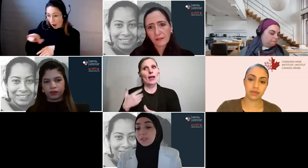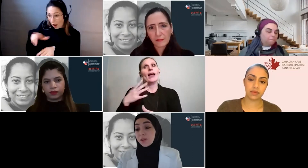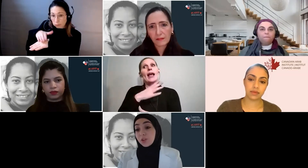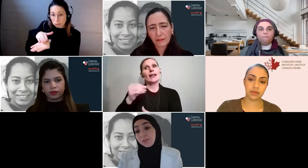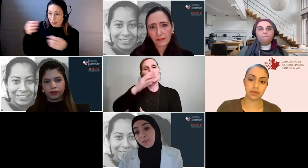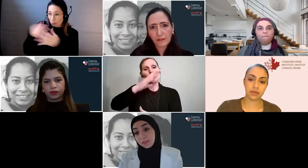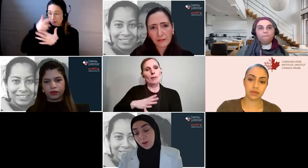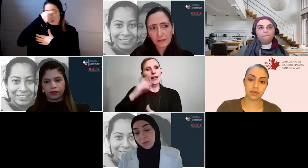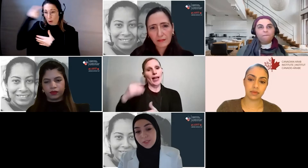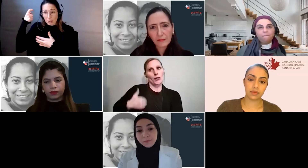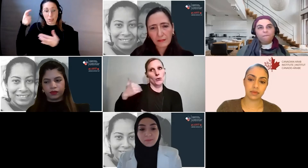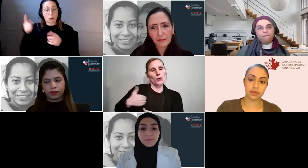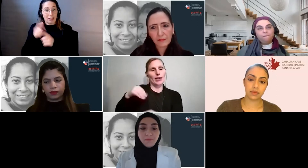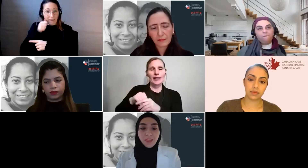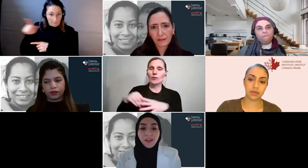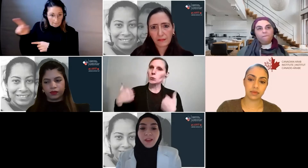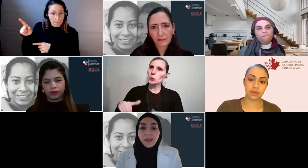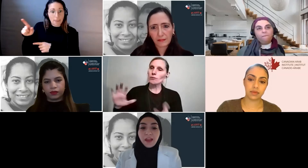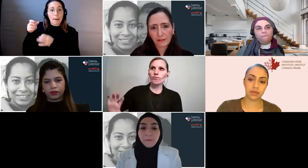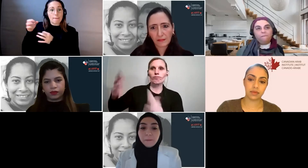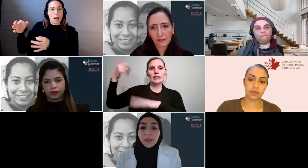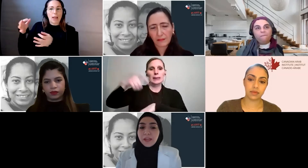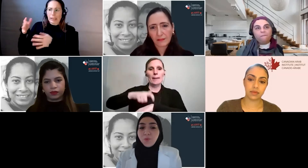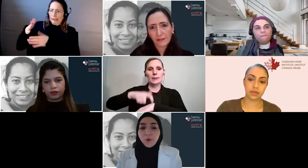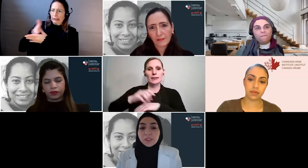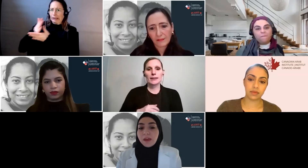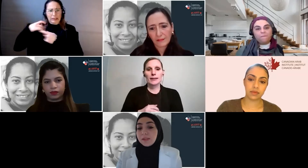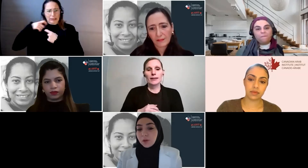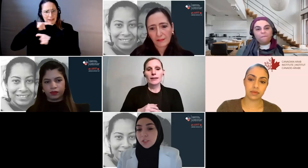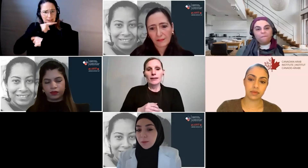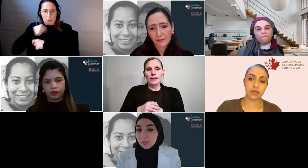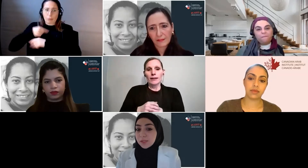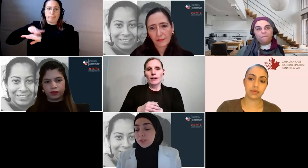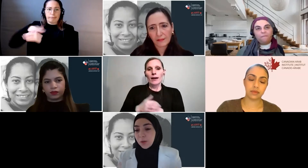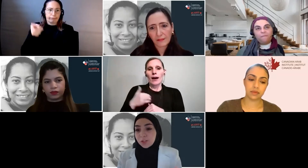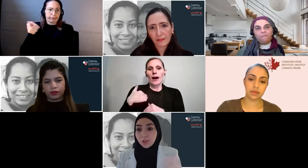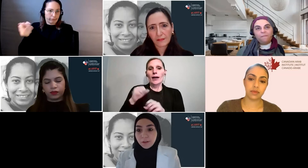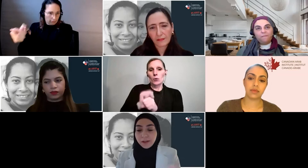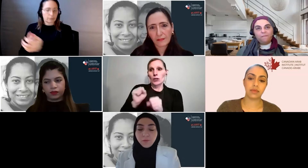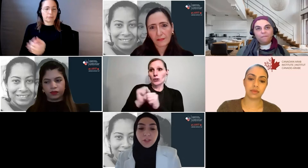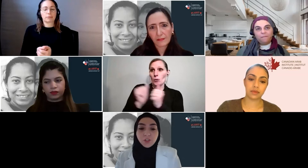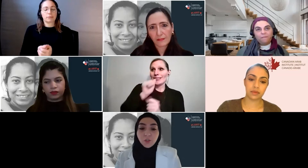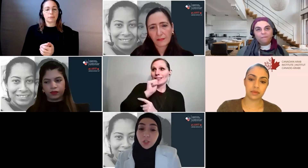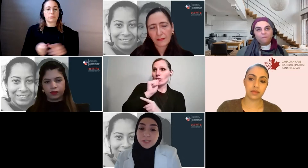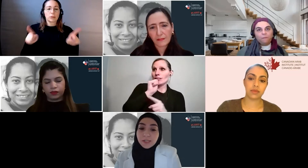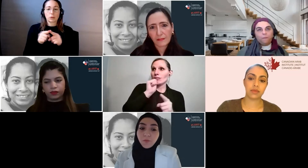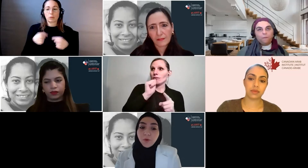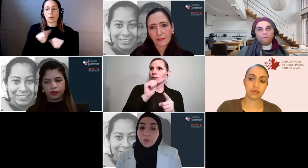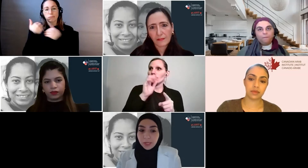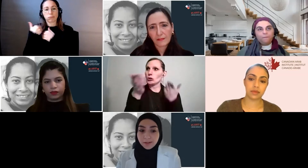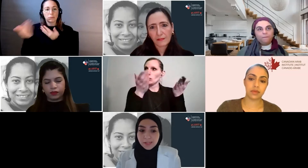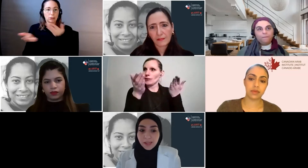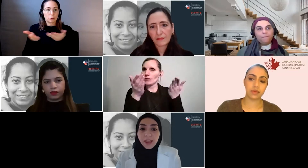during such difficult times. And I worked as psychotherapist with SOS Children Villages for